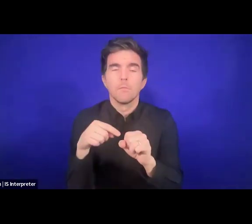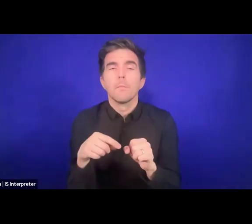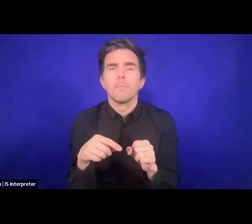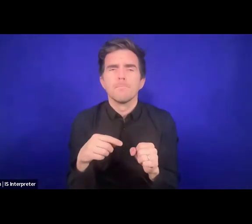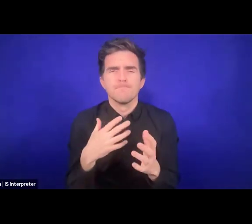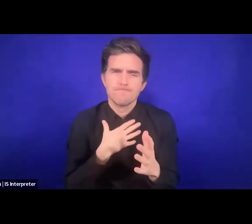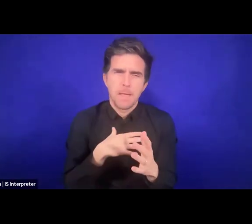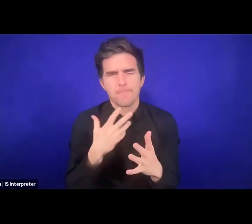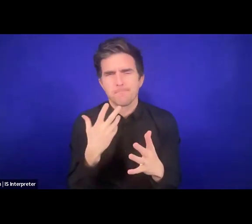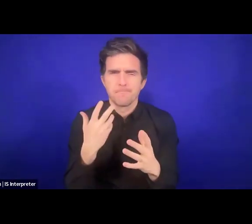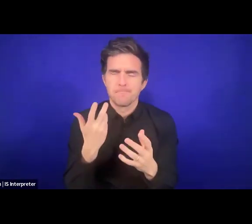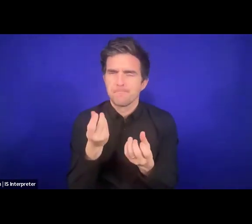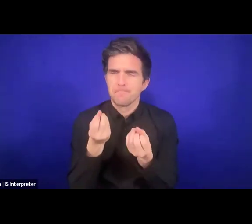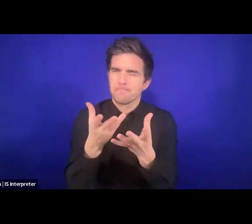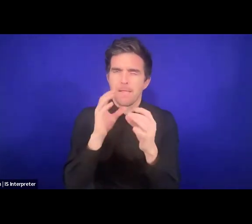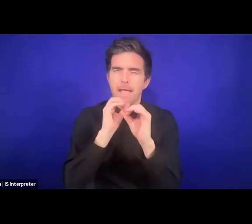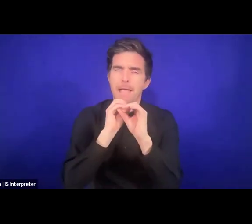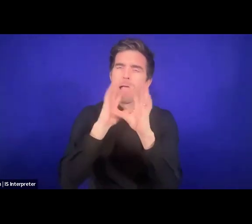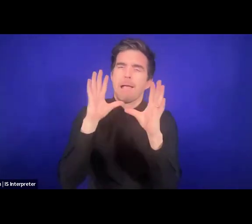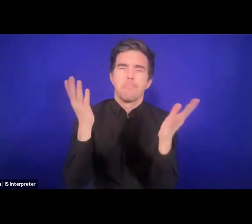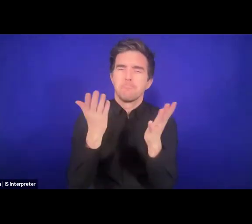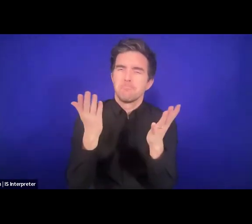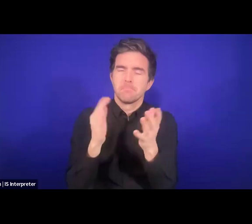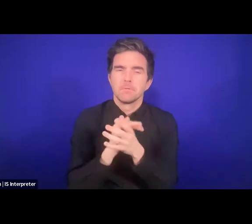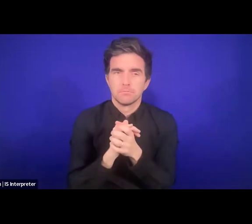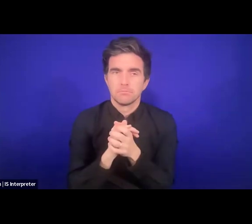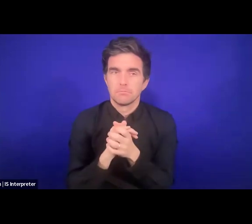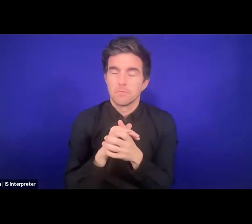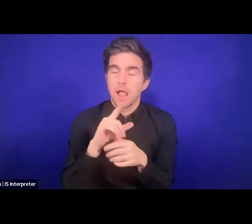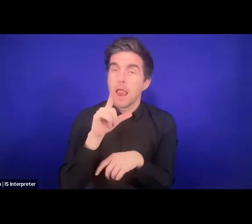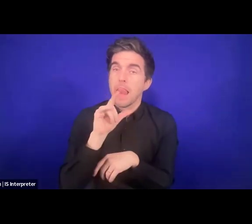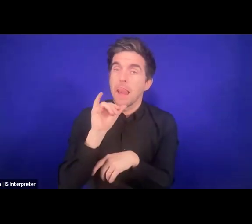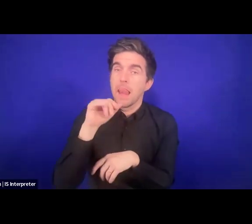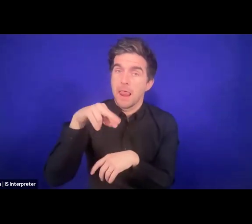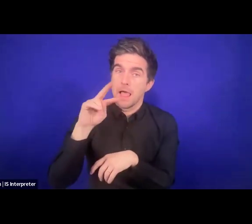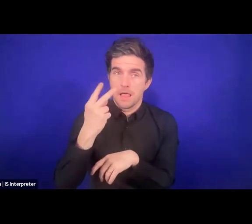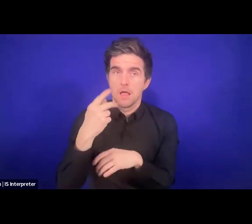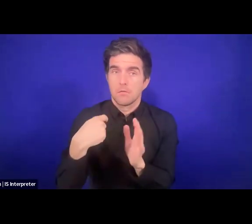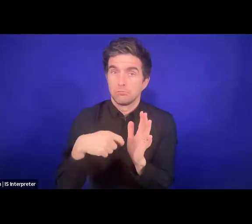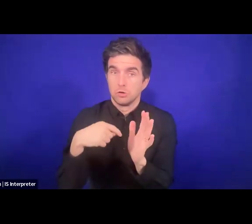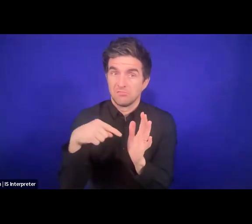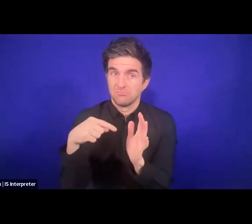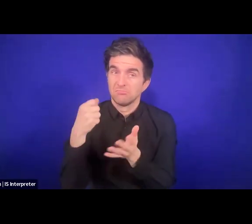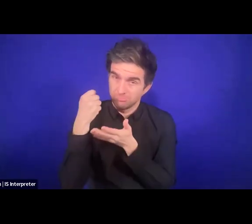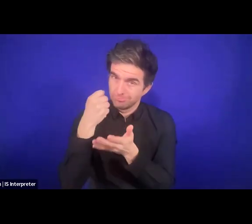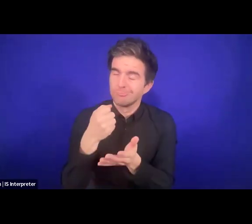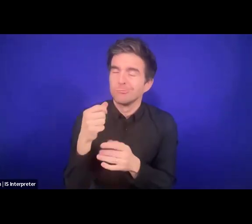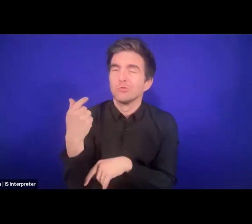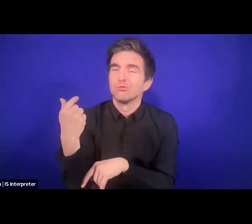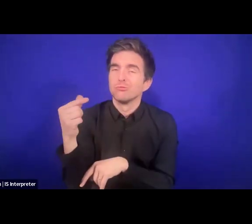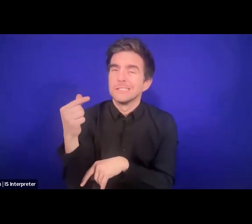close implementation with the government from both sides, on the environment side and also